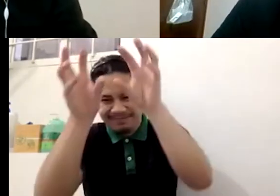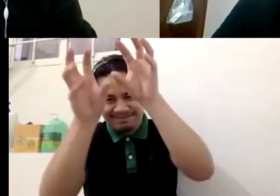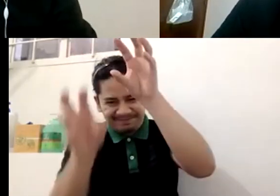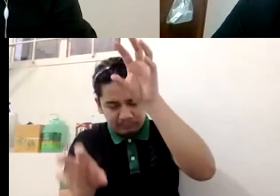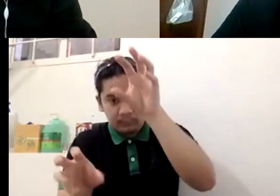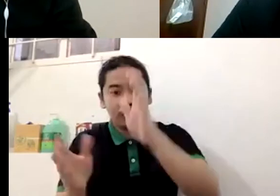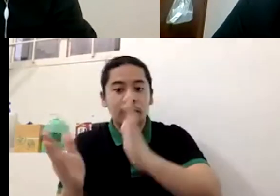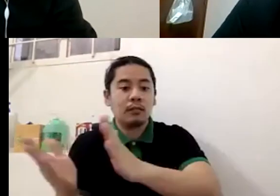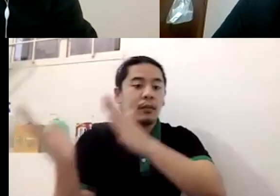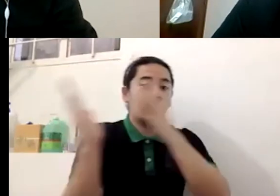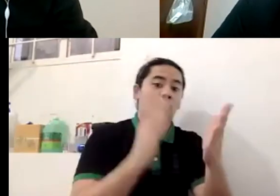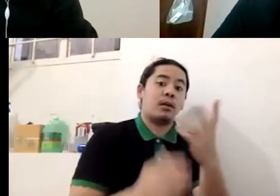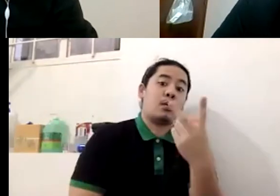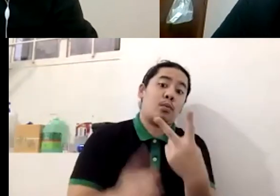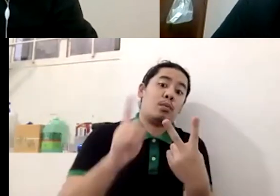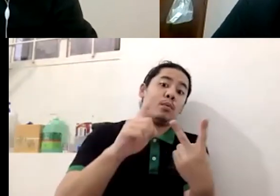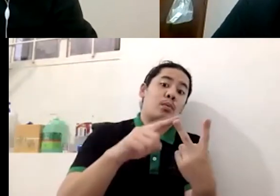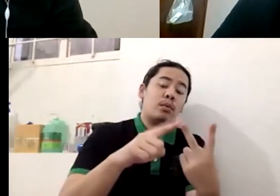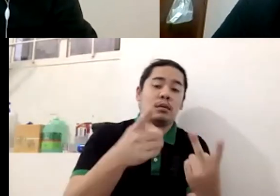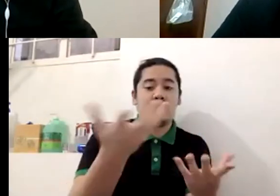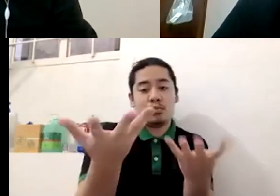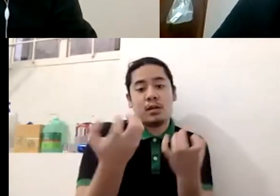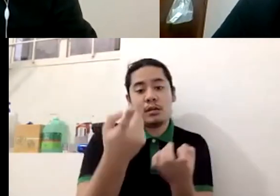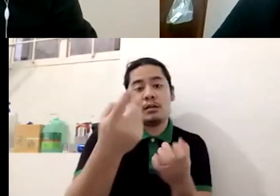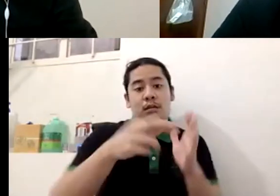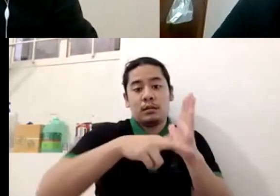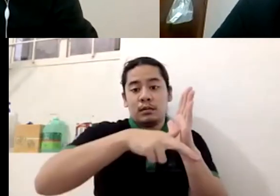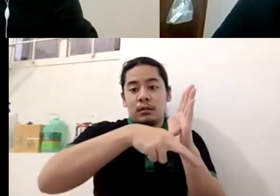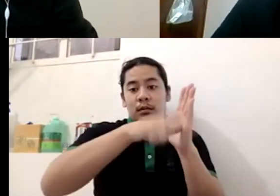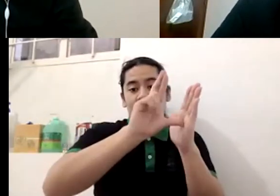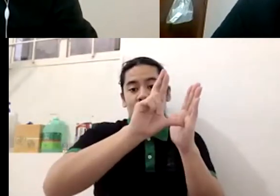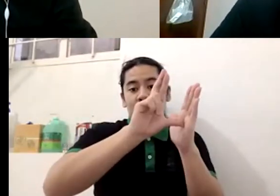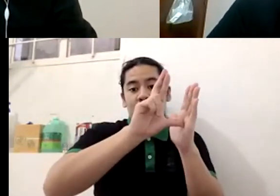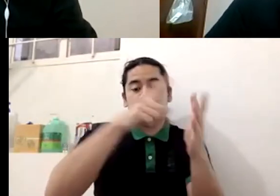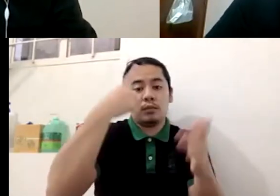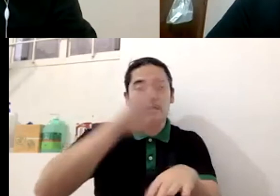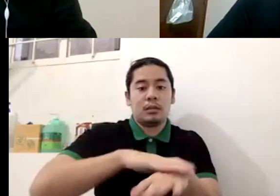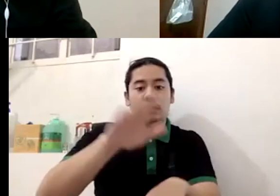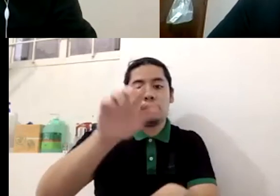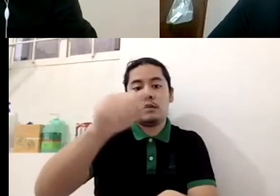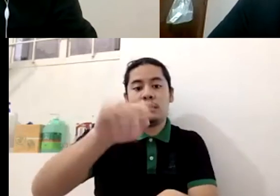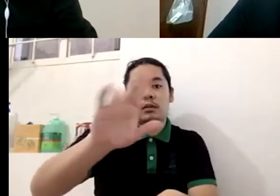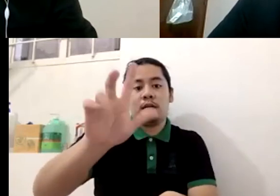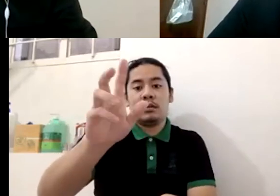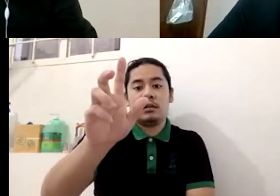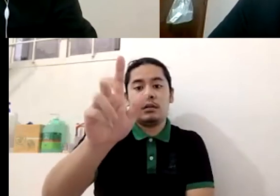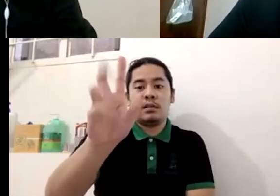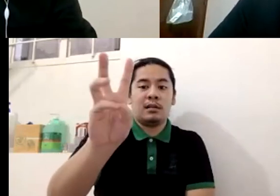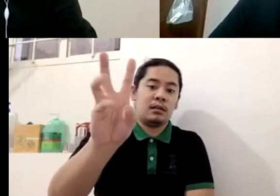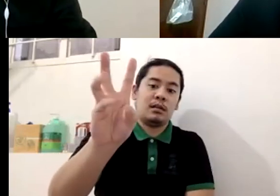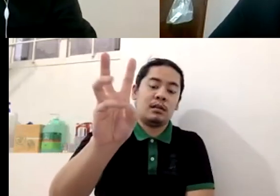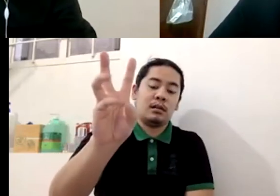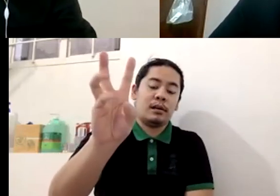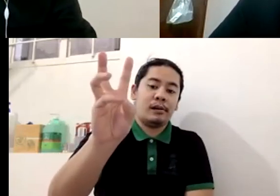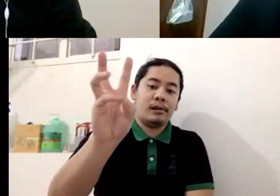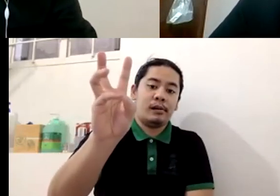what you just said. We're either going to do a review or uh, the